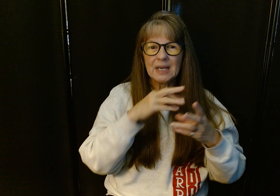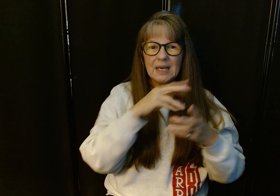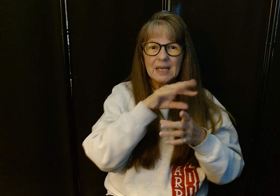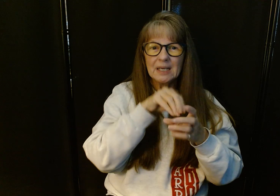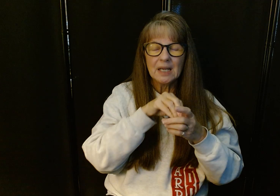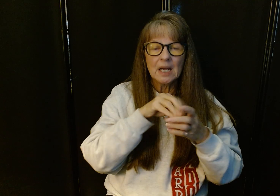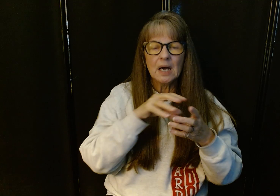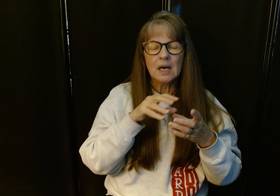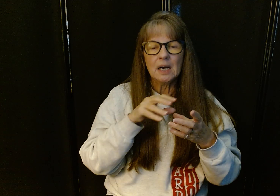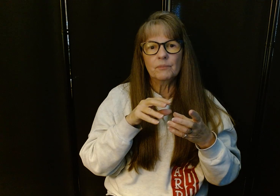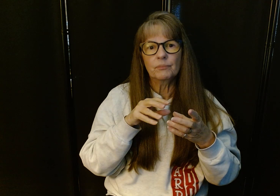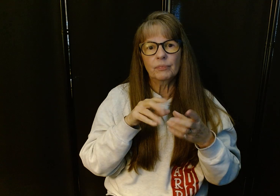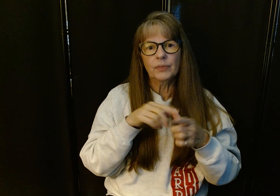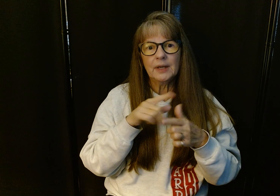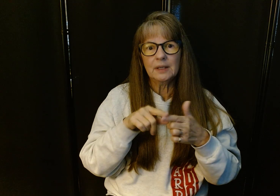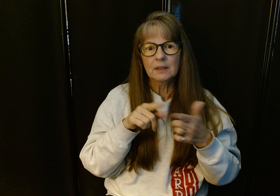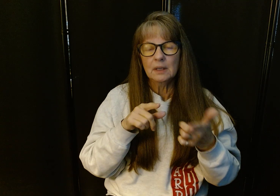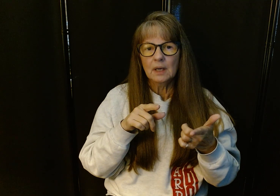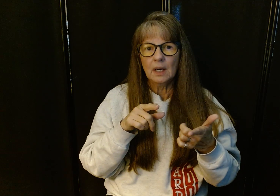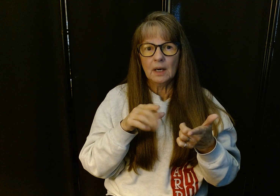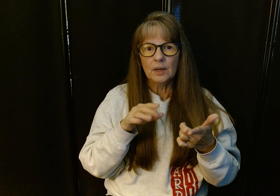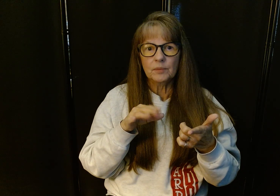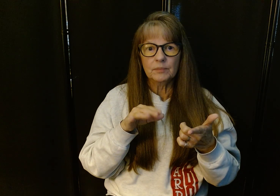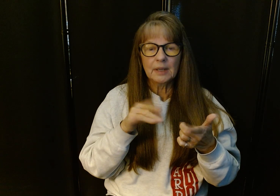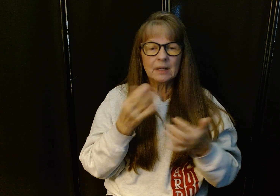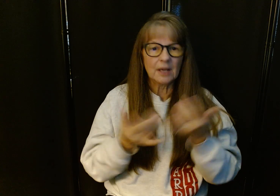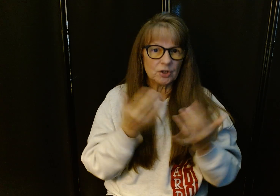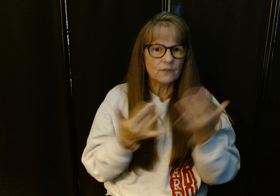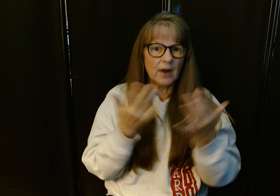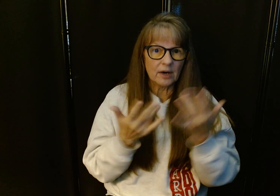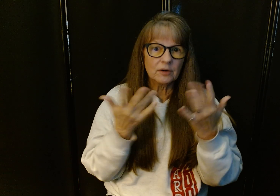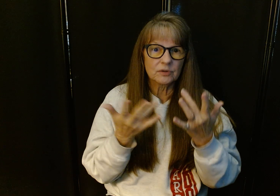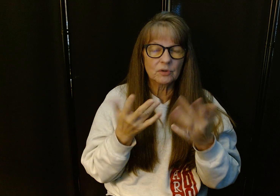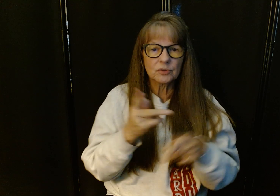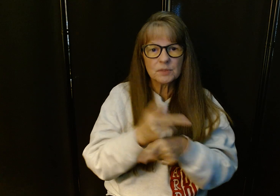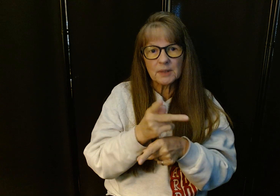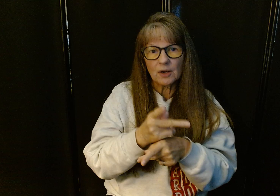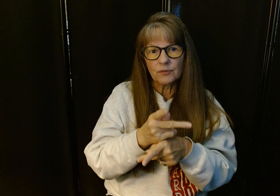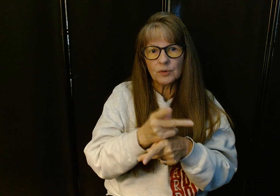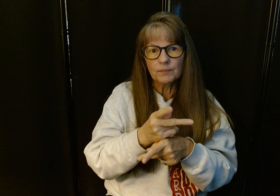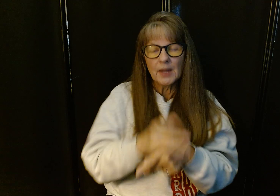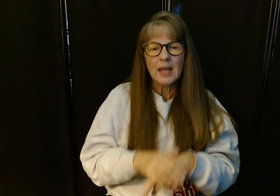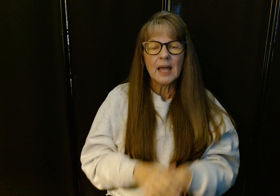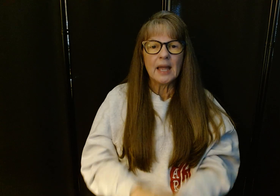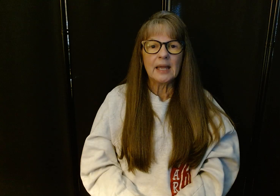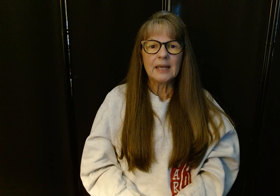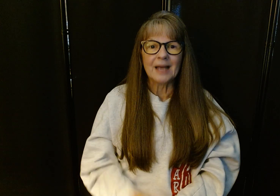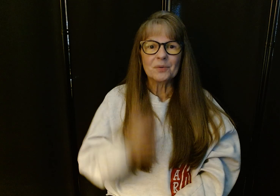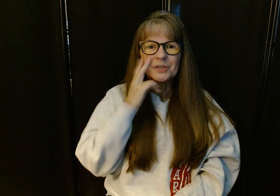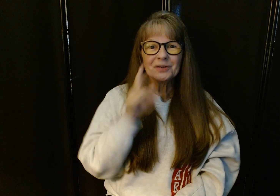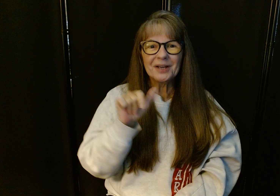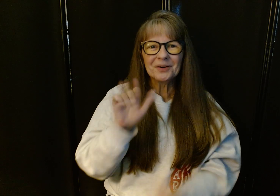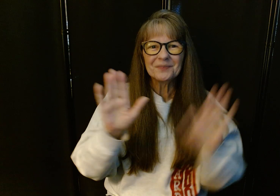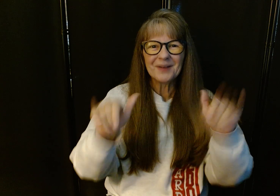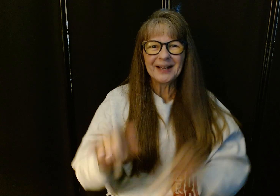it, then it can catch on fire. So just be careful. And I will see you later. Bye.